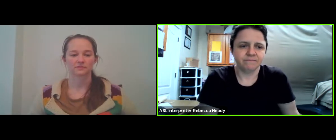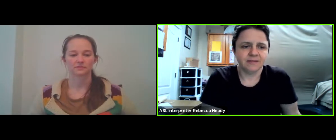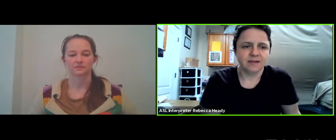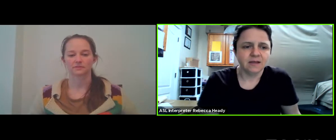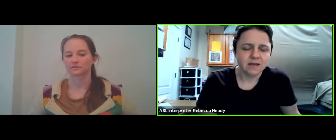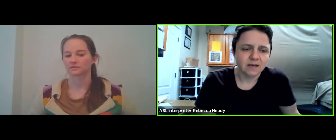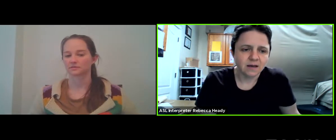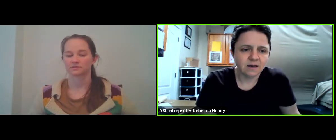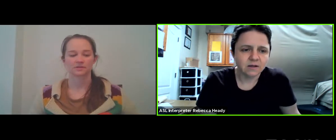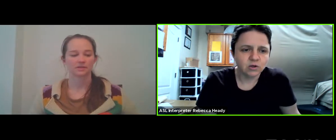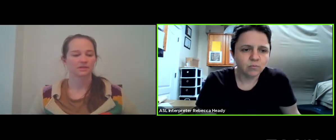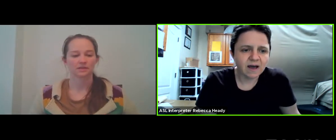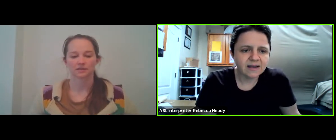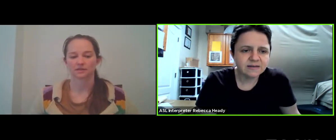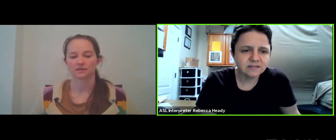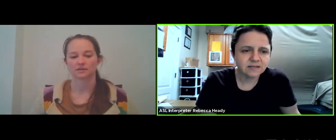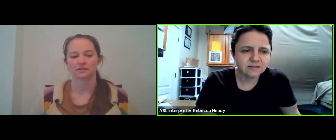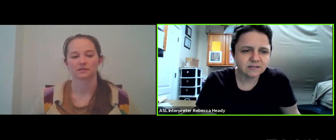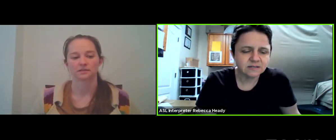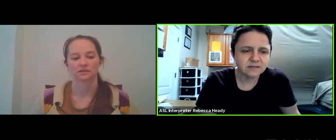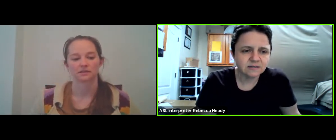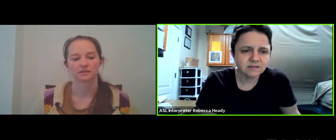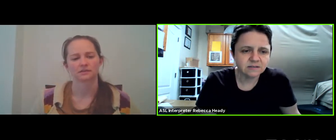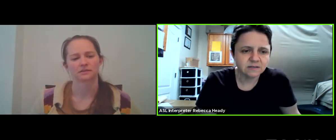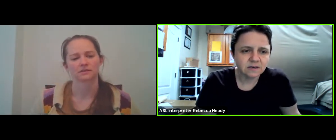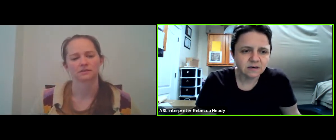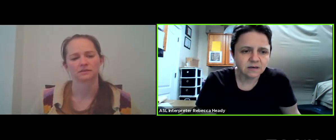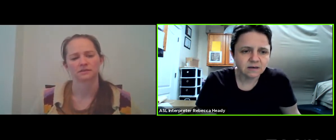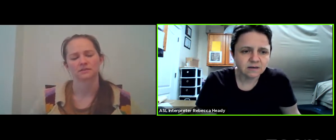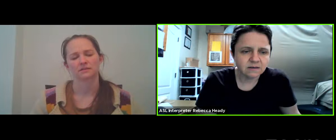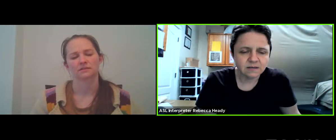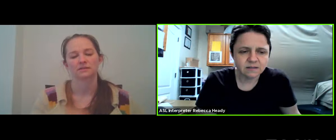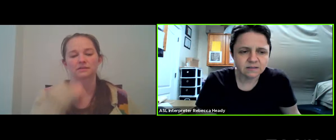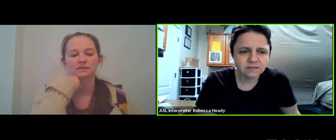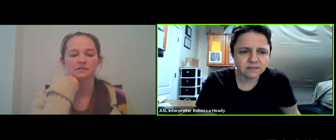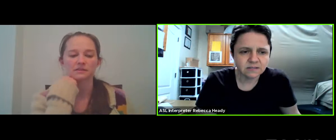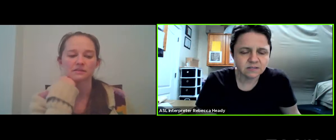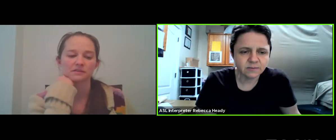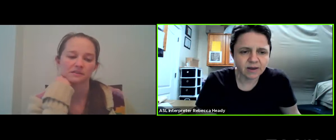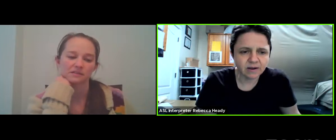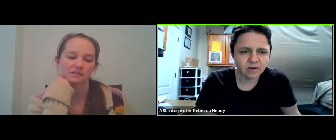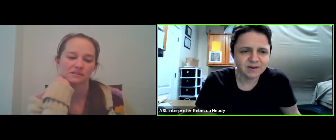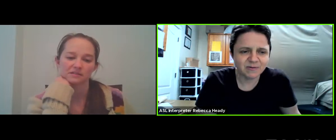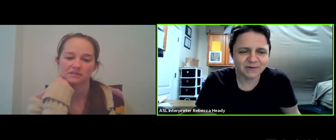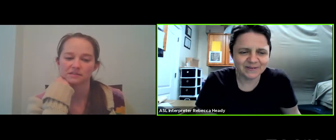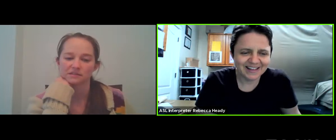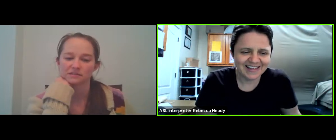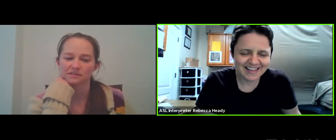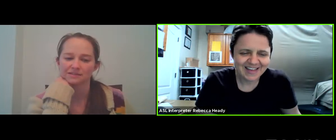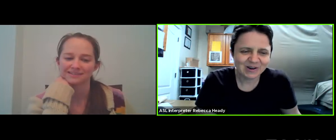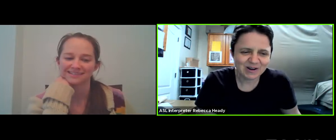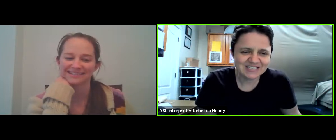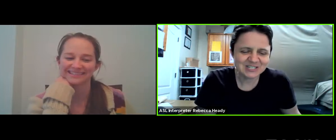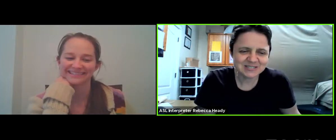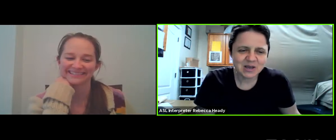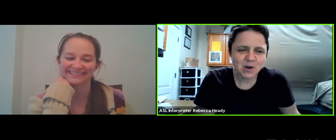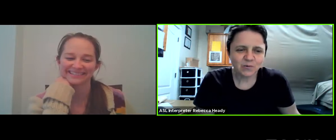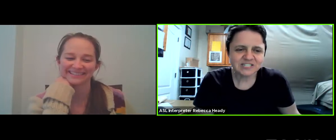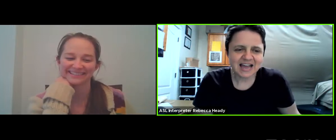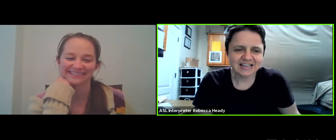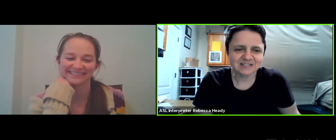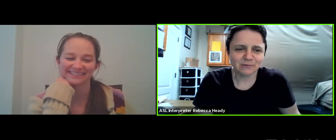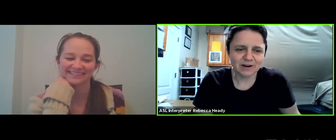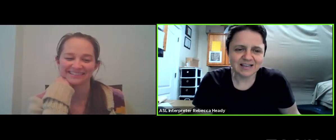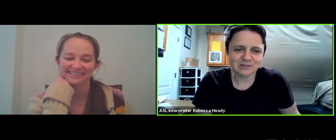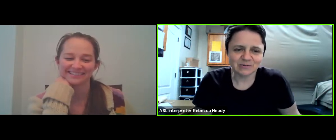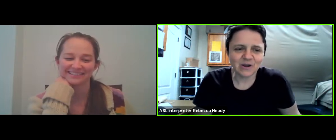shaking? You mind sentences, sentences about hearing people, questions